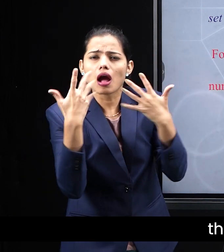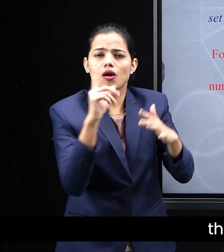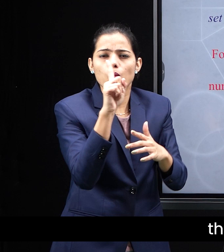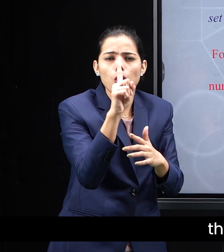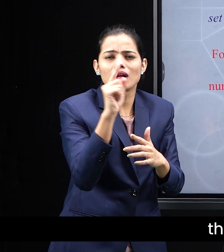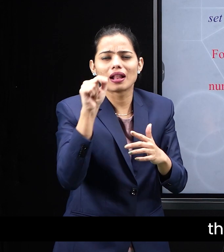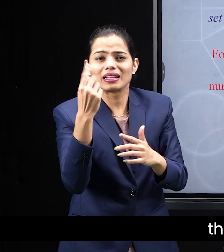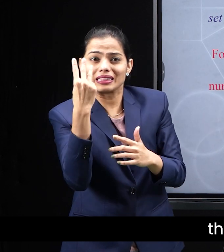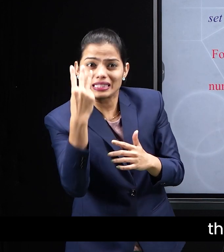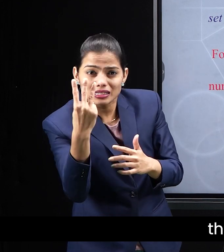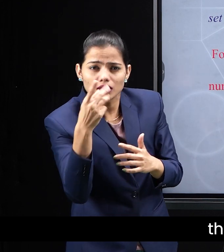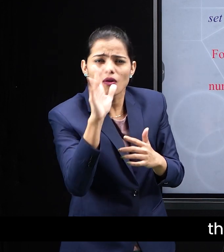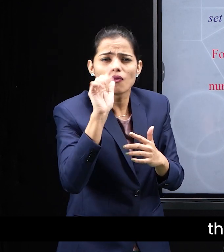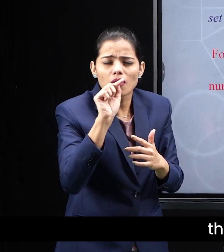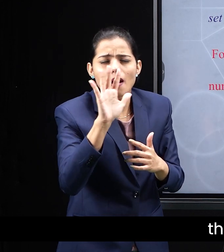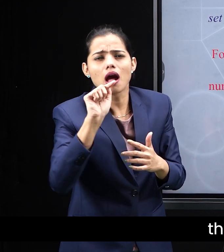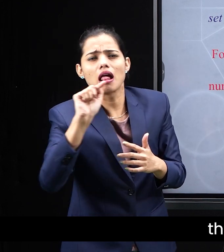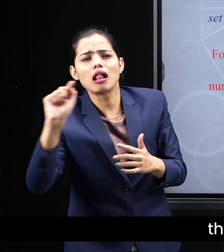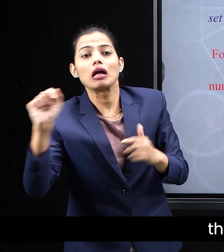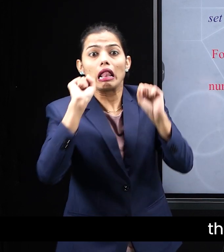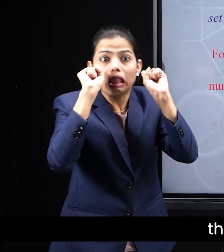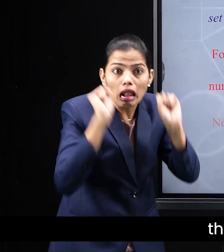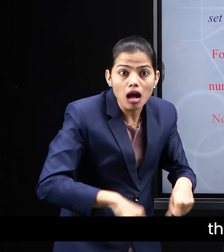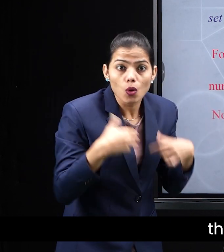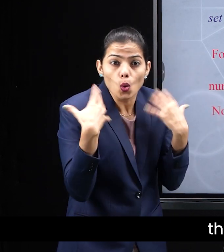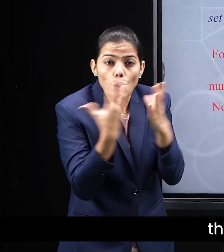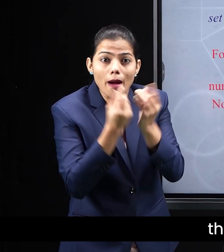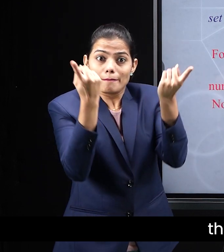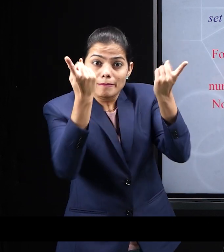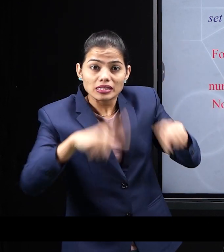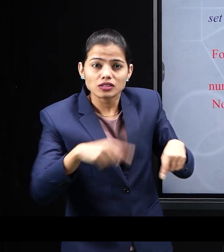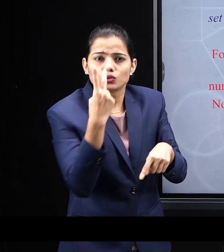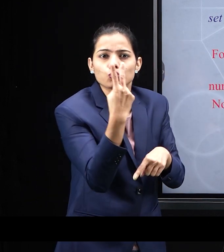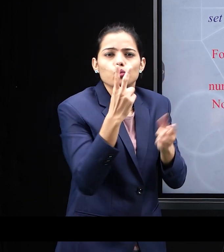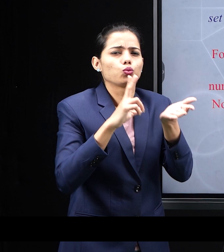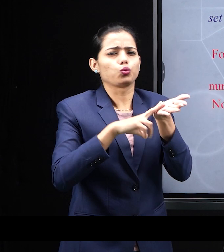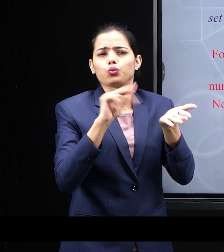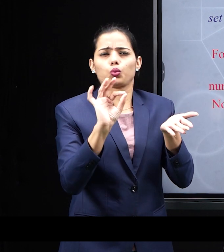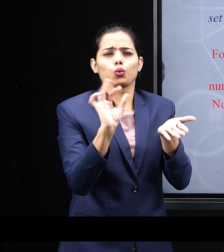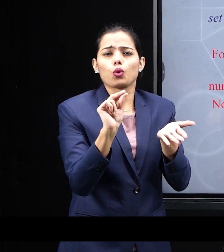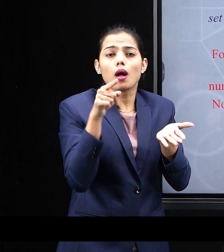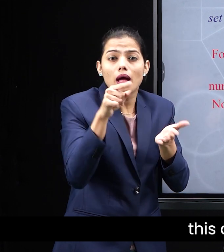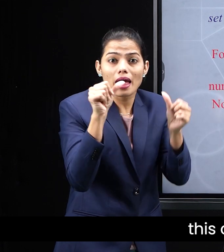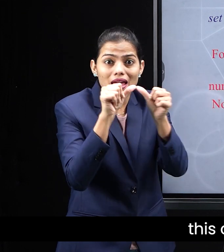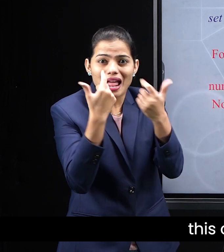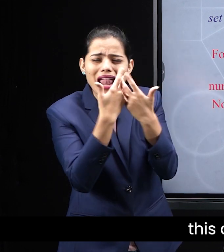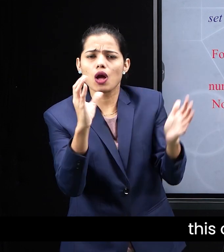can be divided by 2. No. So, A is the empty set. This can be written